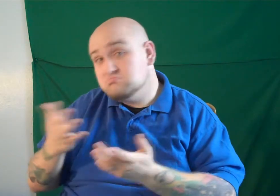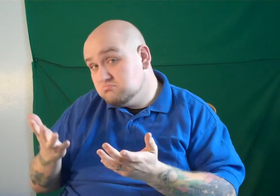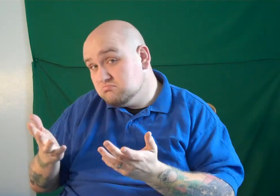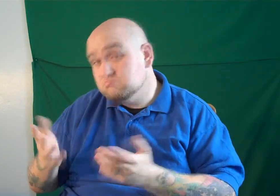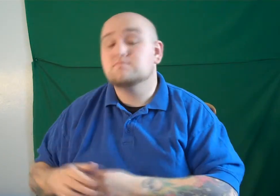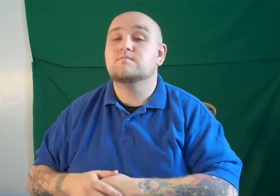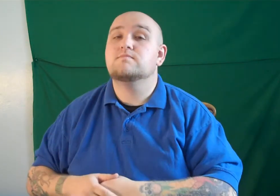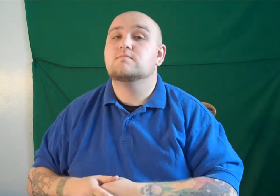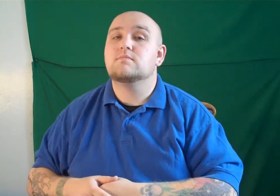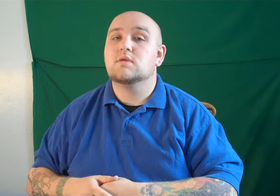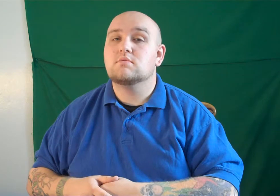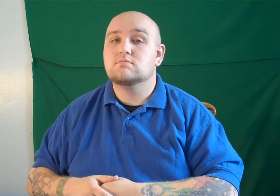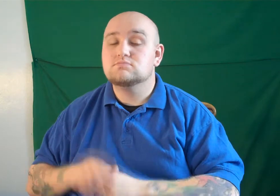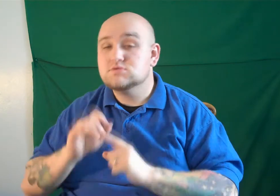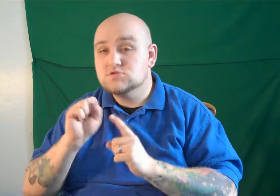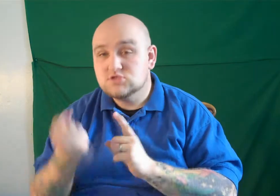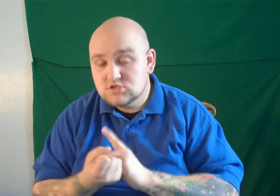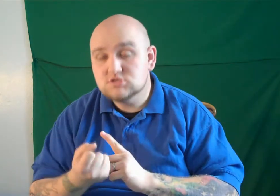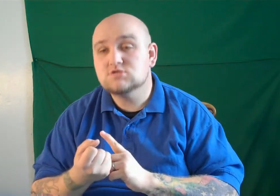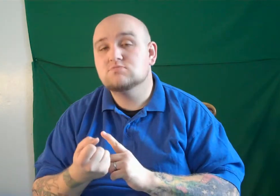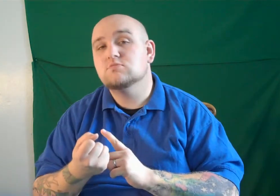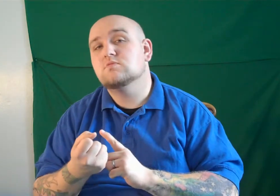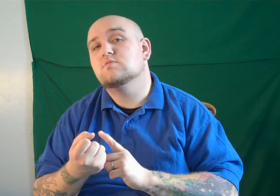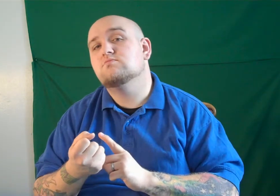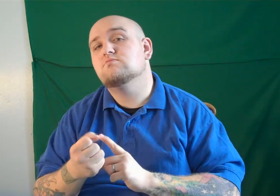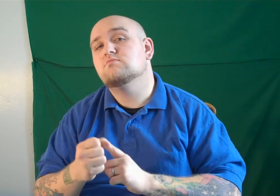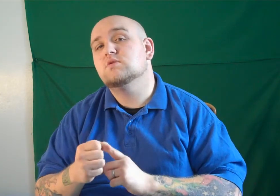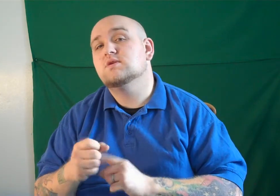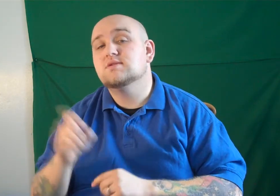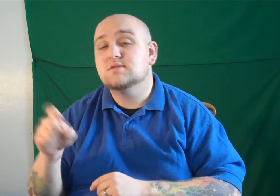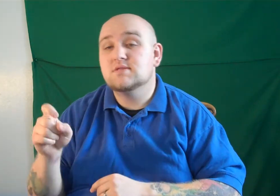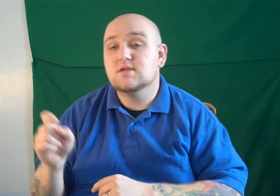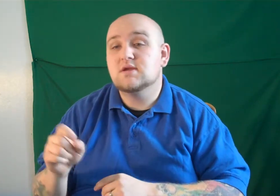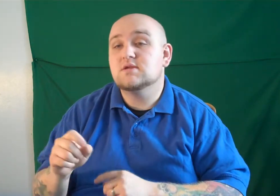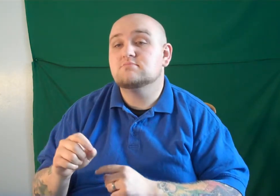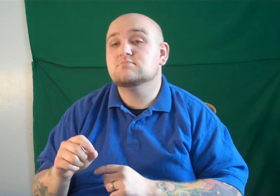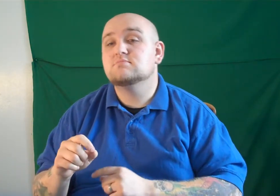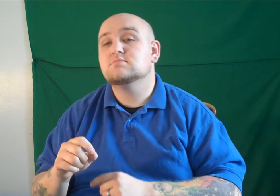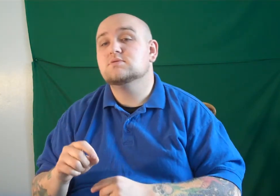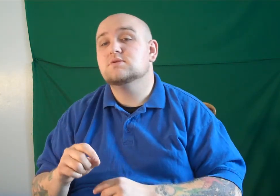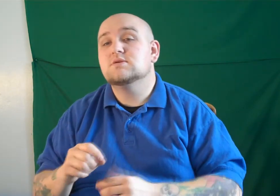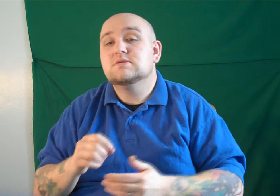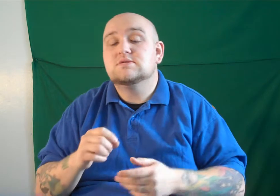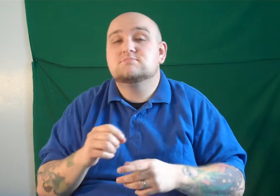Is the situation calling for simultaneous interpreting or consecutive interpreting? Are there distractions in the room? Is the